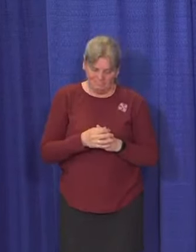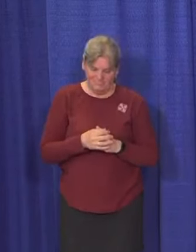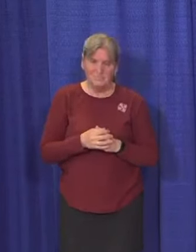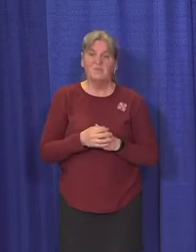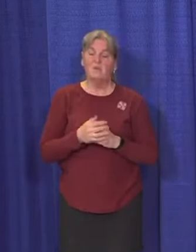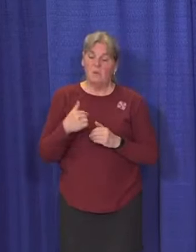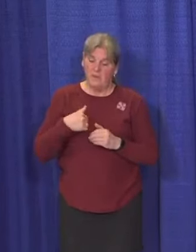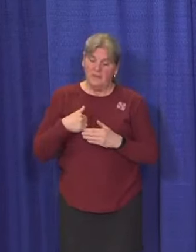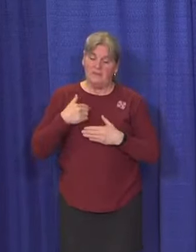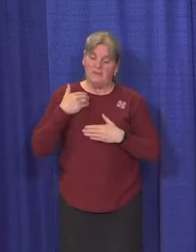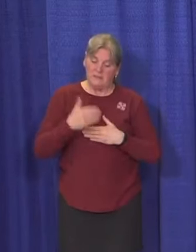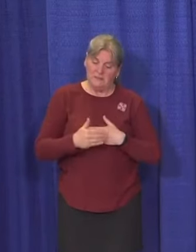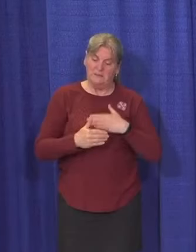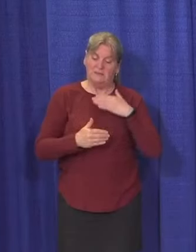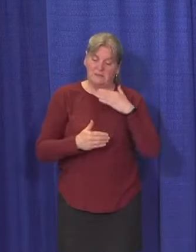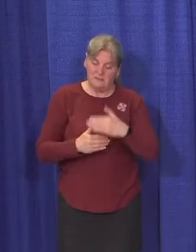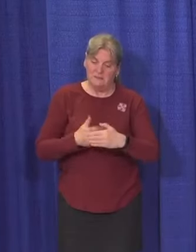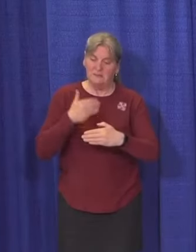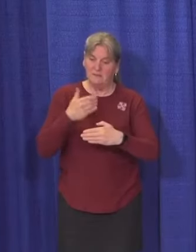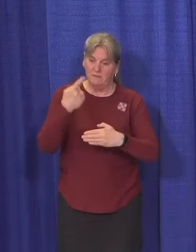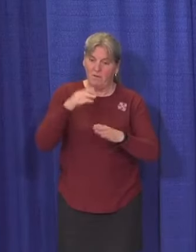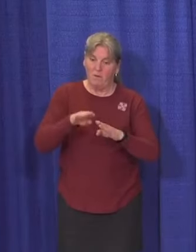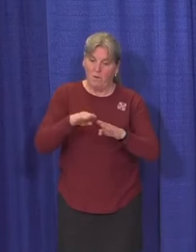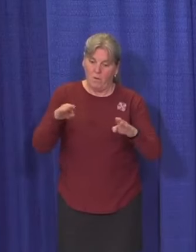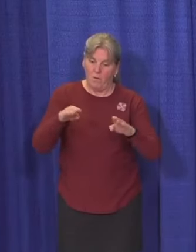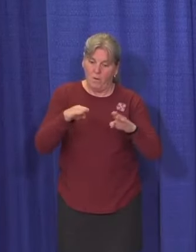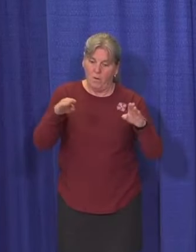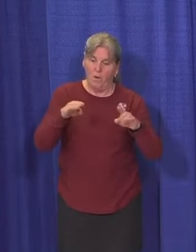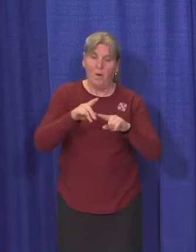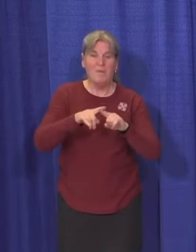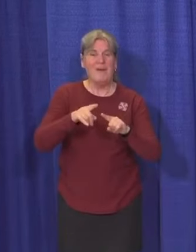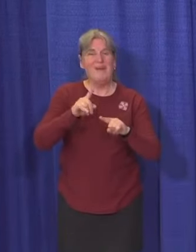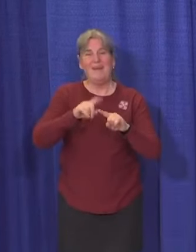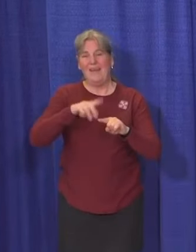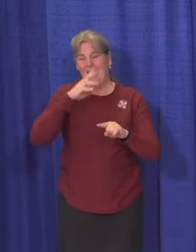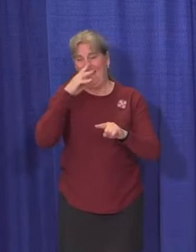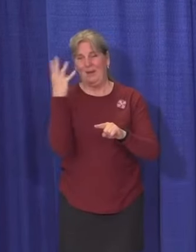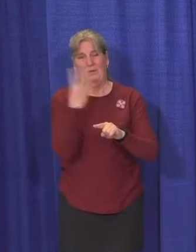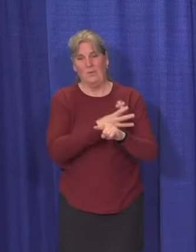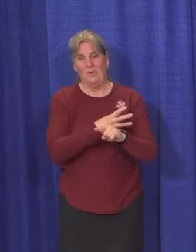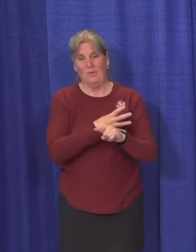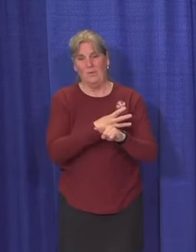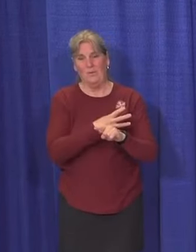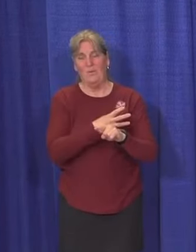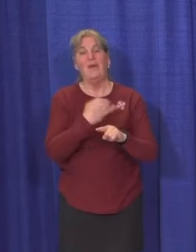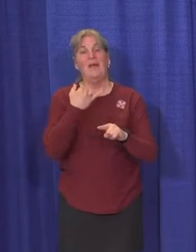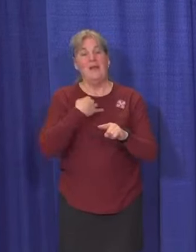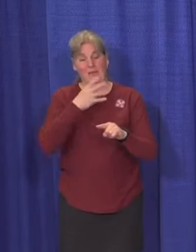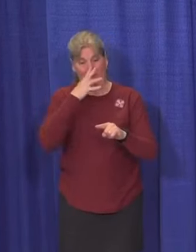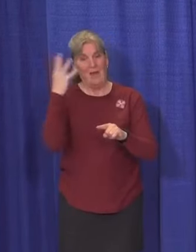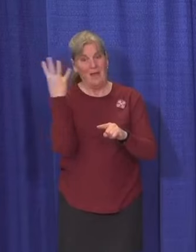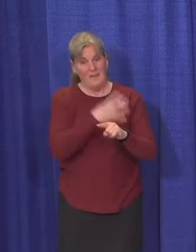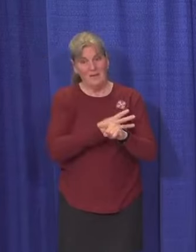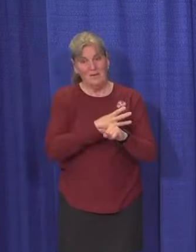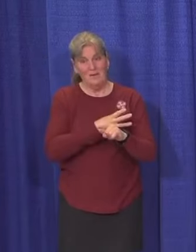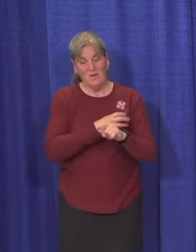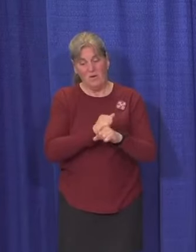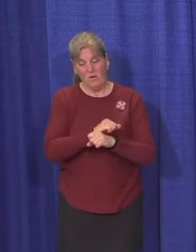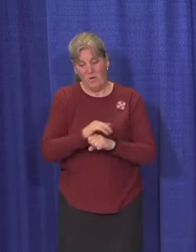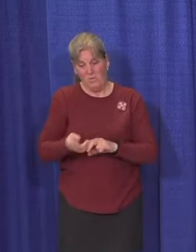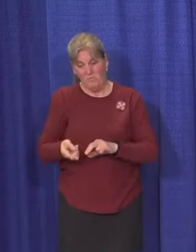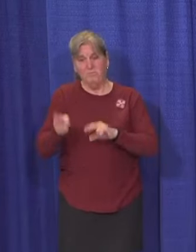forward towards reopening. But if at the same time we disregard our safety net, we may face resurgence and have